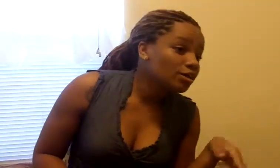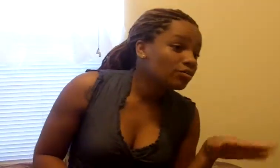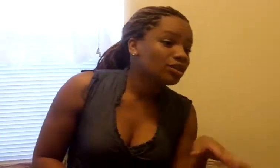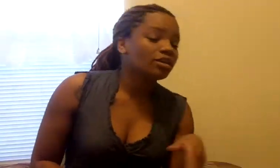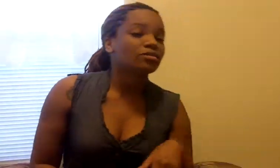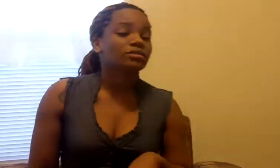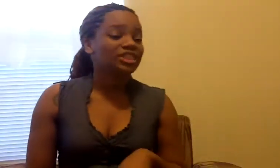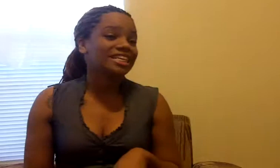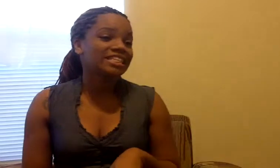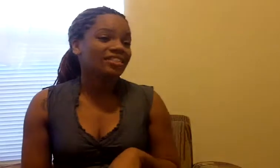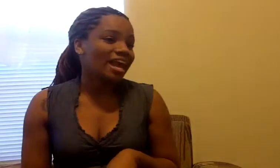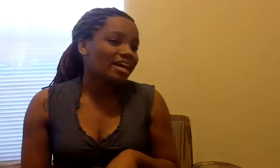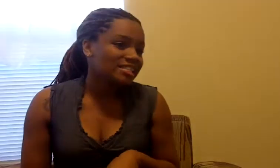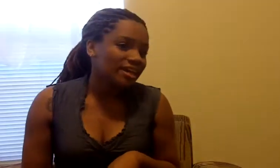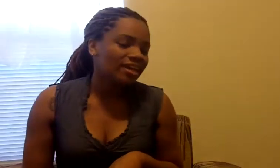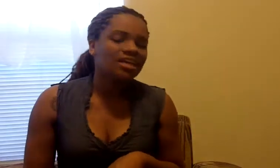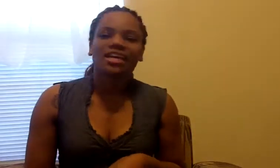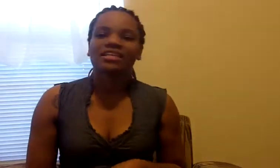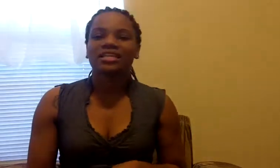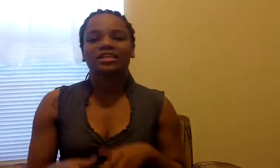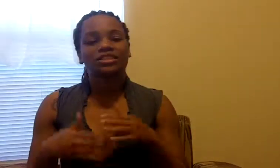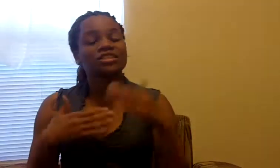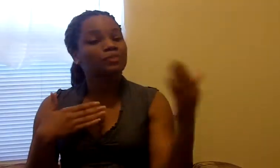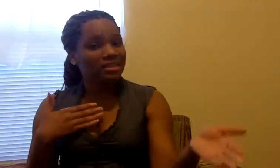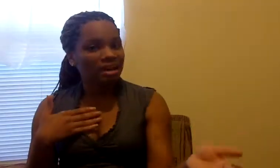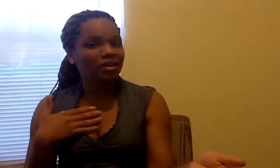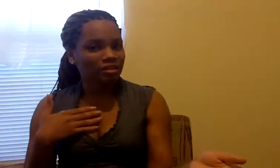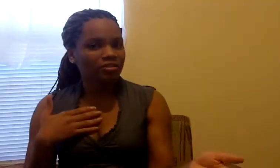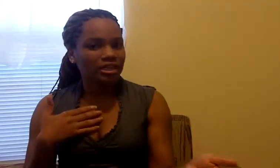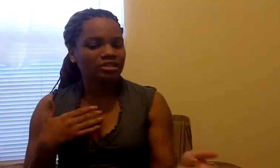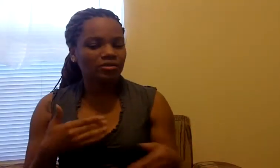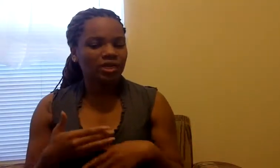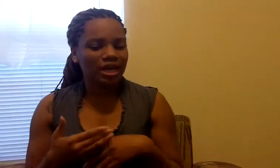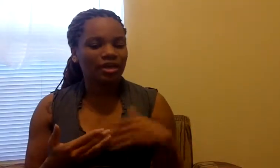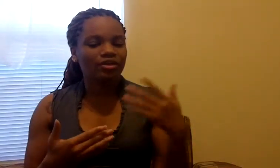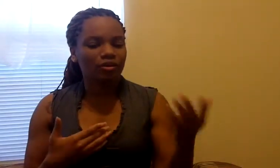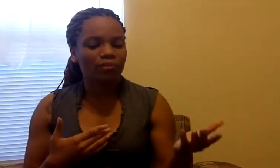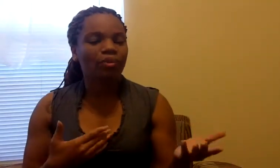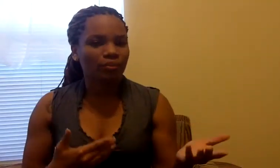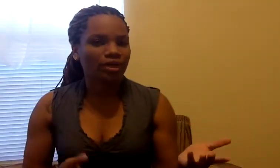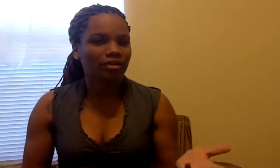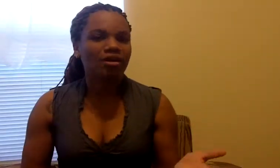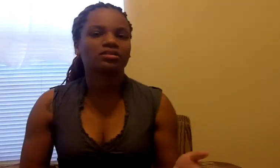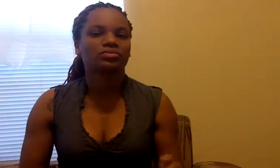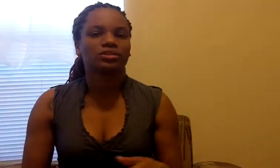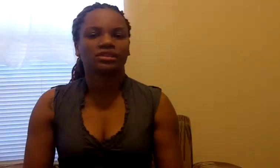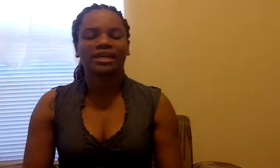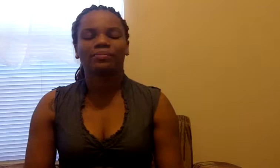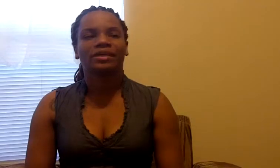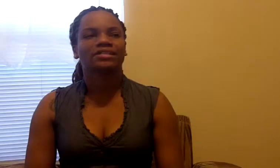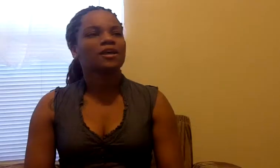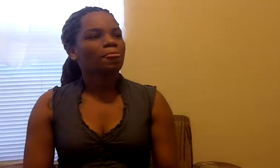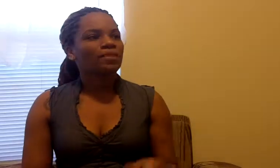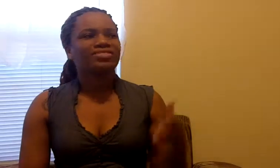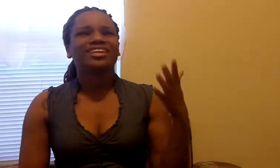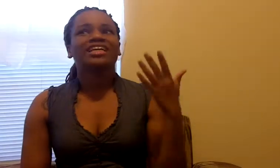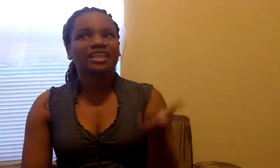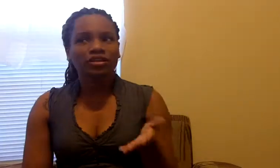tell, Jesse that I said, and it's like, just speak directly to that student, and the point will get across to what you're saying, because clearly